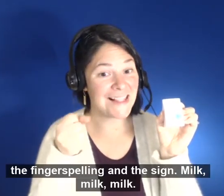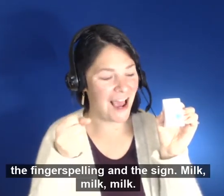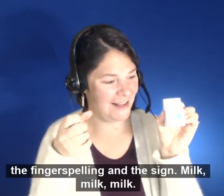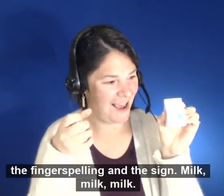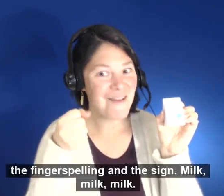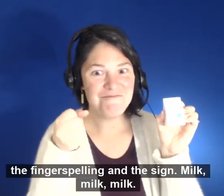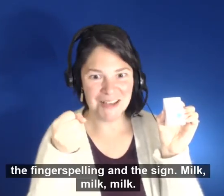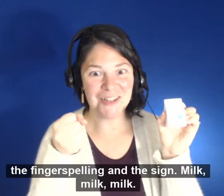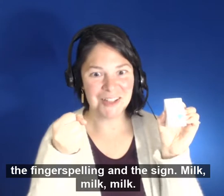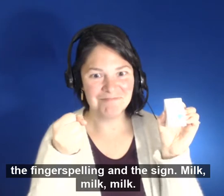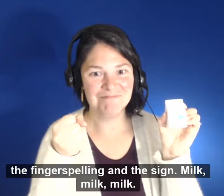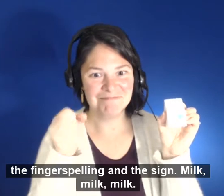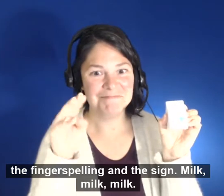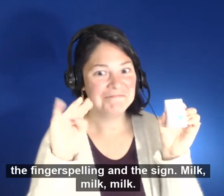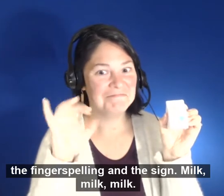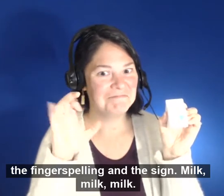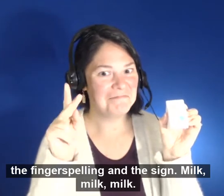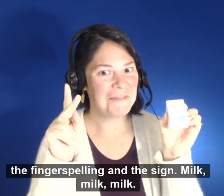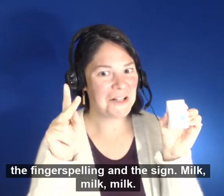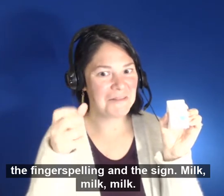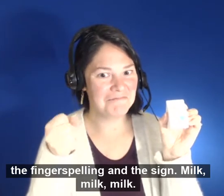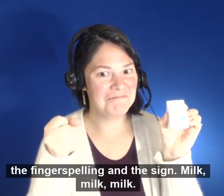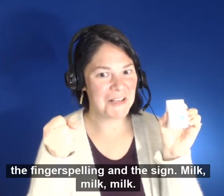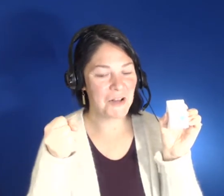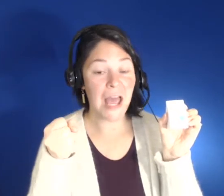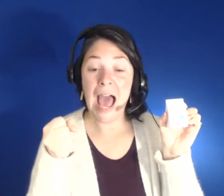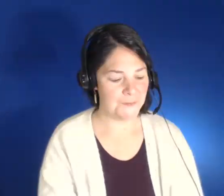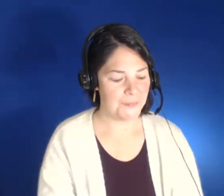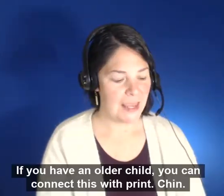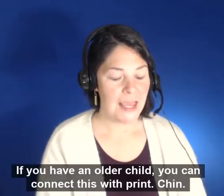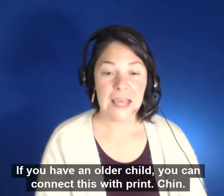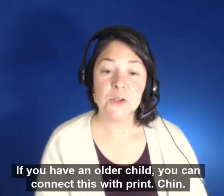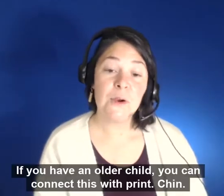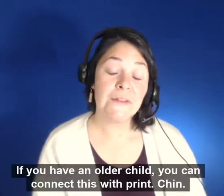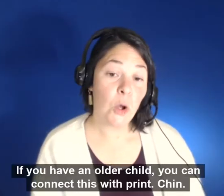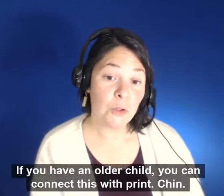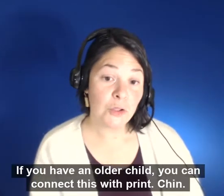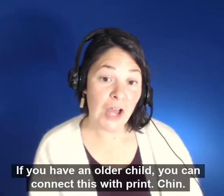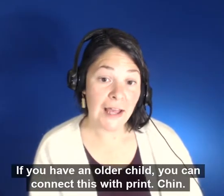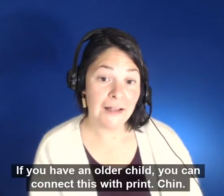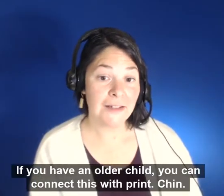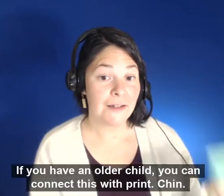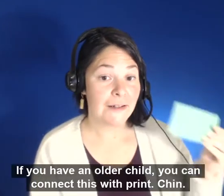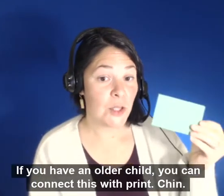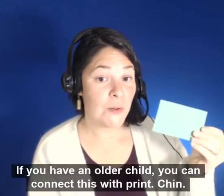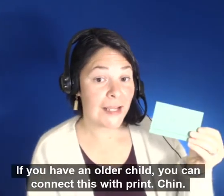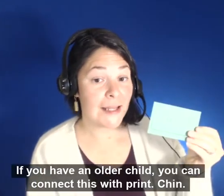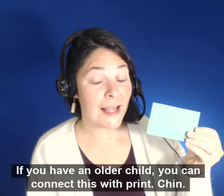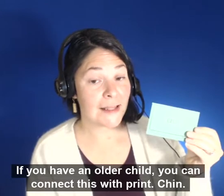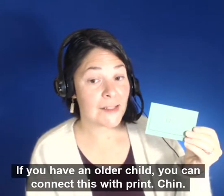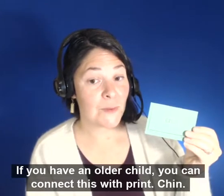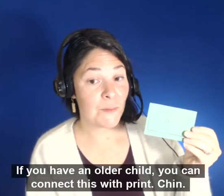sign. Milk, milk, milk. If you have an older child, you can connect this with